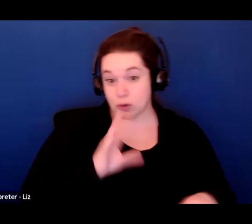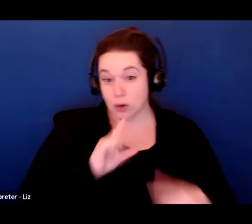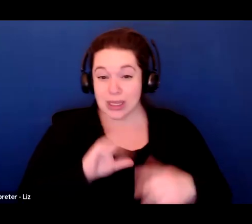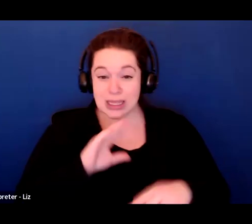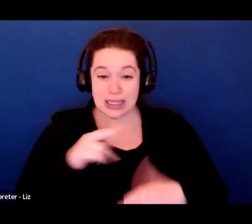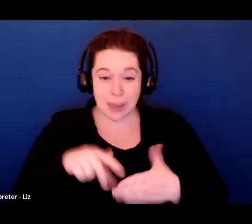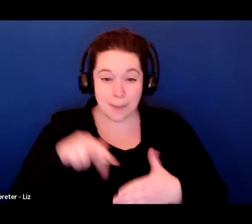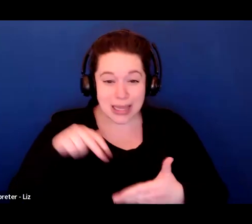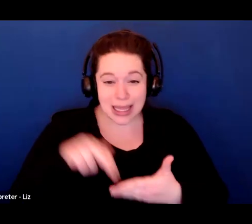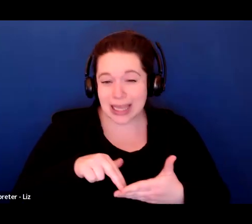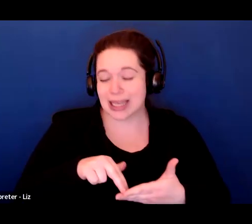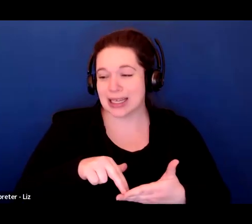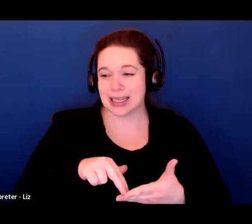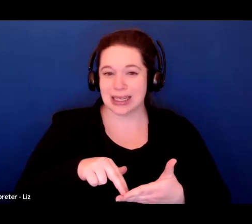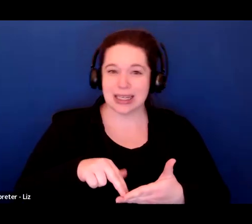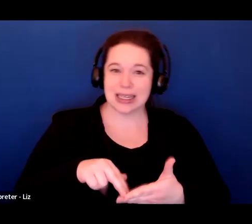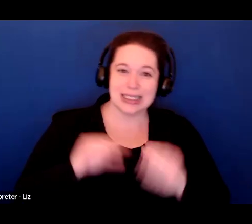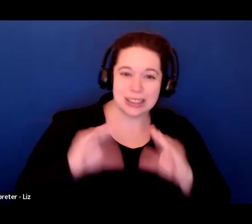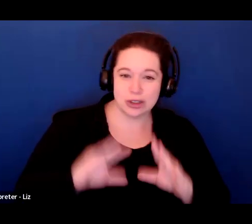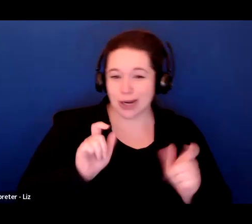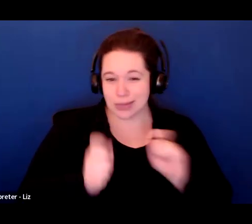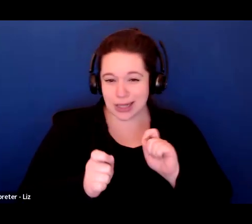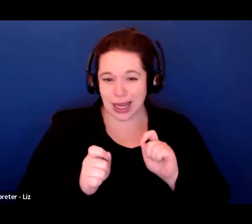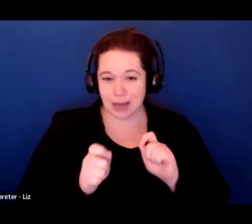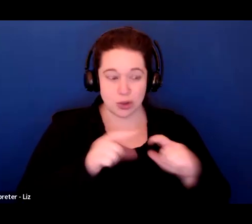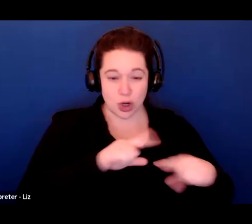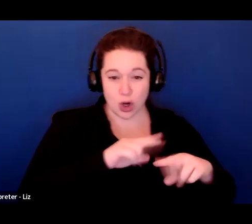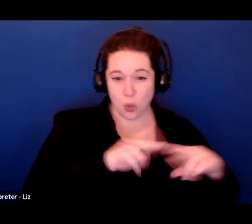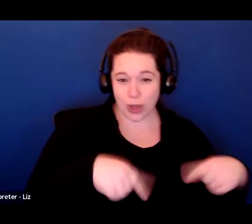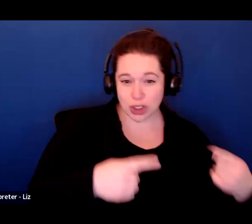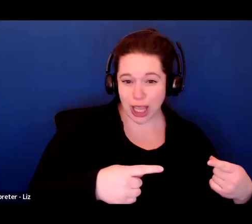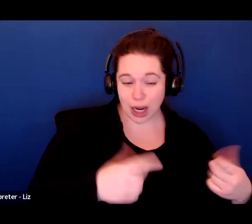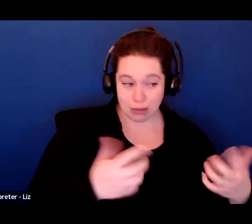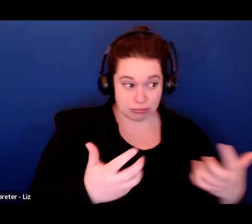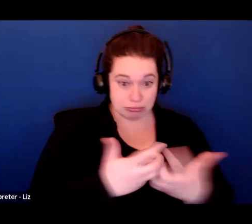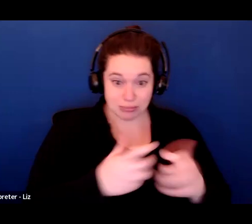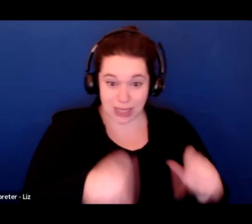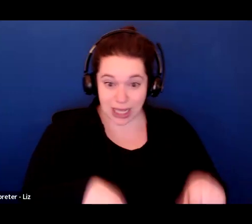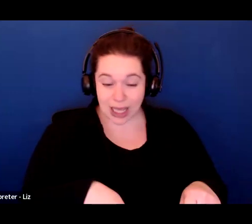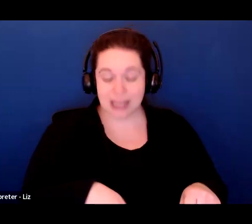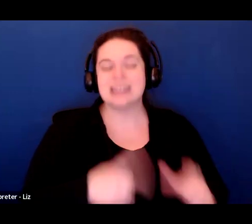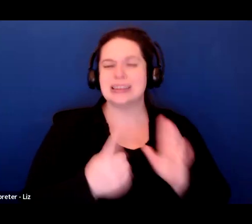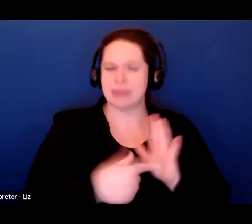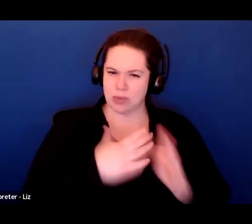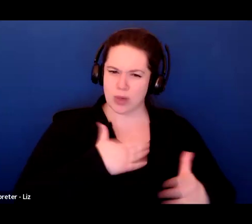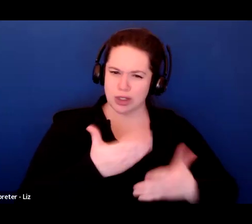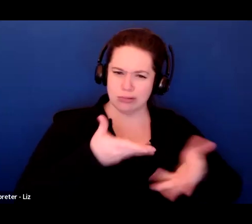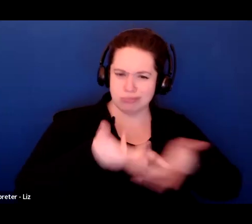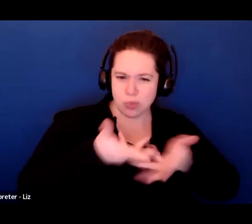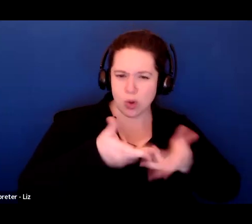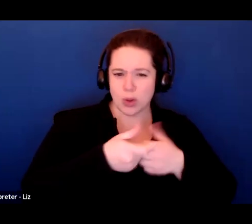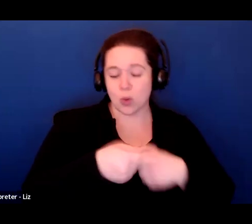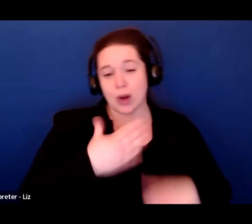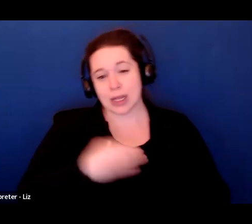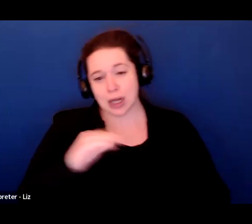some adaptions for her doing ballet in her wheelchair? A lot of people will work with you for that, with that kind of thing. Or if you have a little boy,